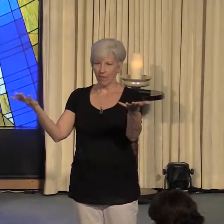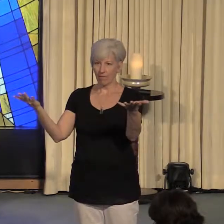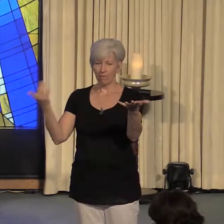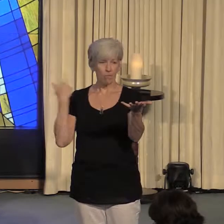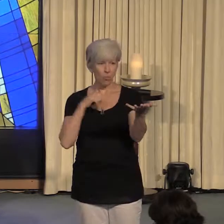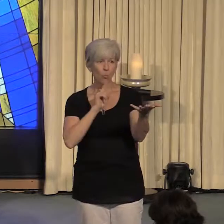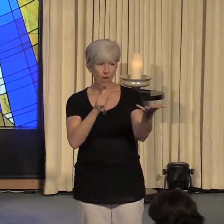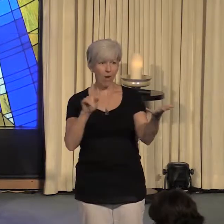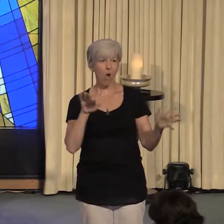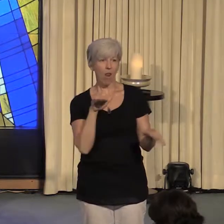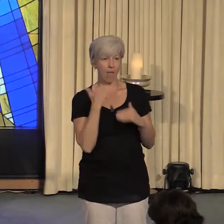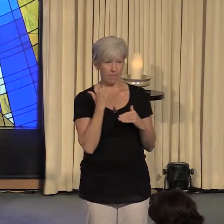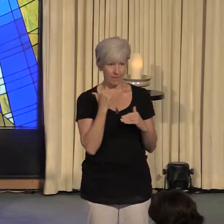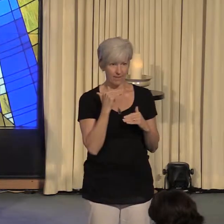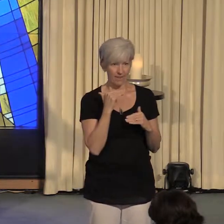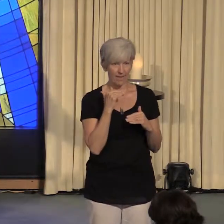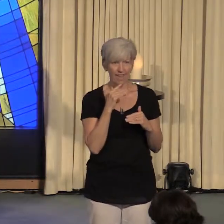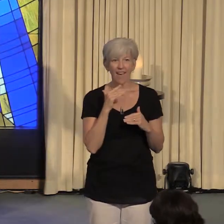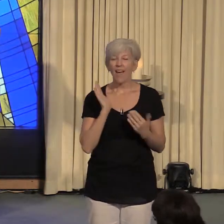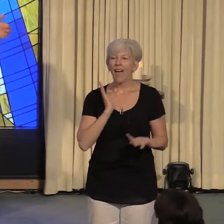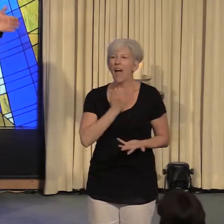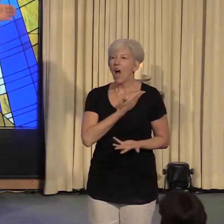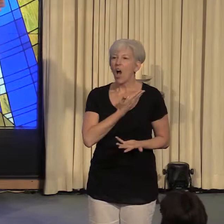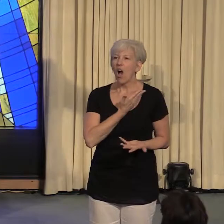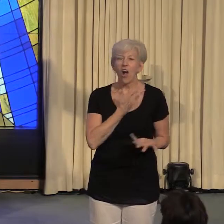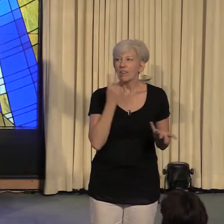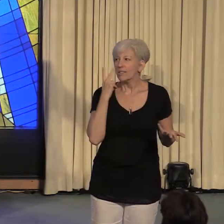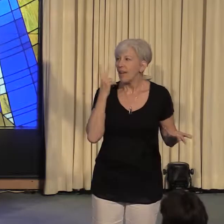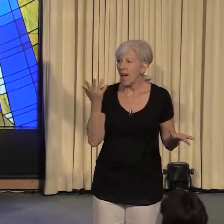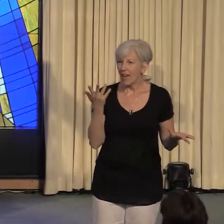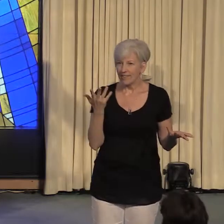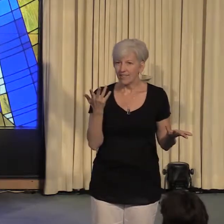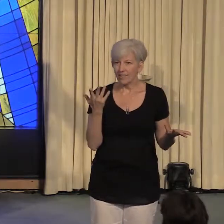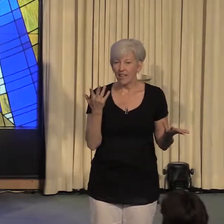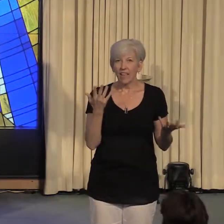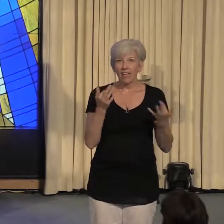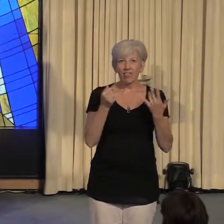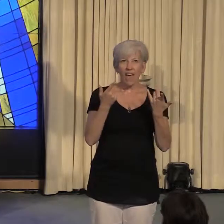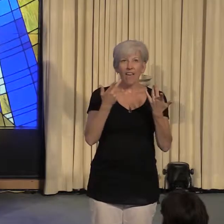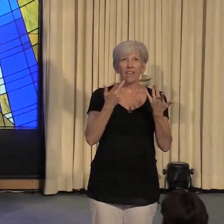limited. Our eyesight, the band of visible